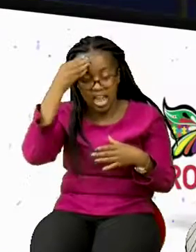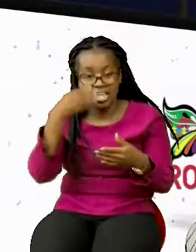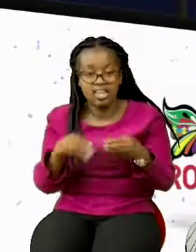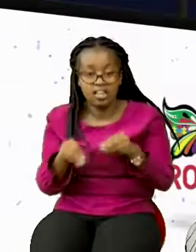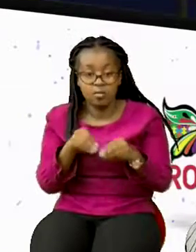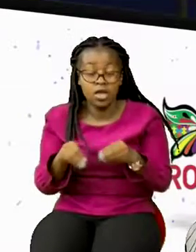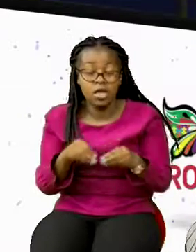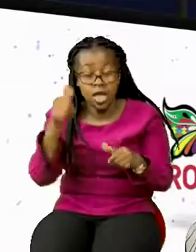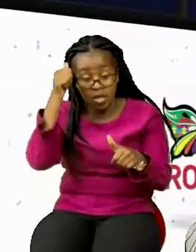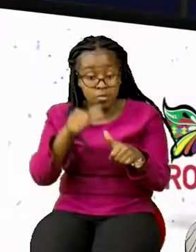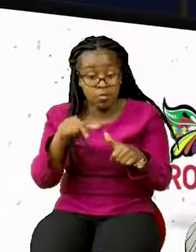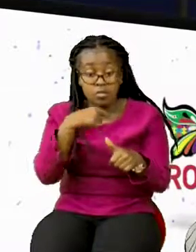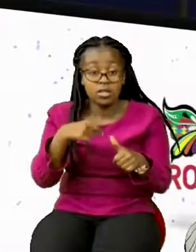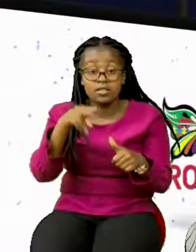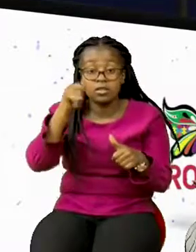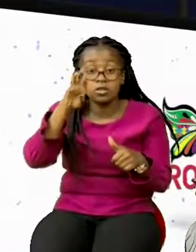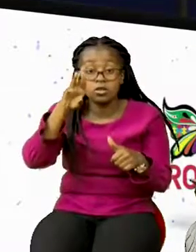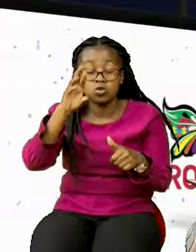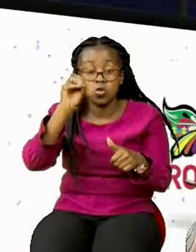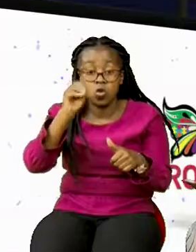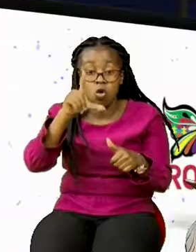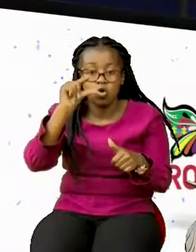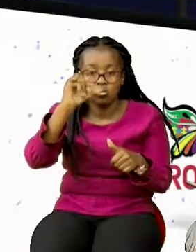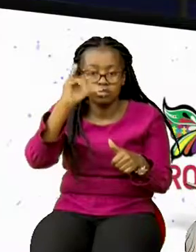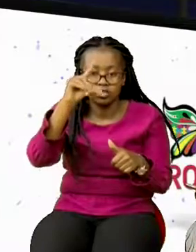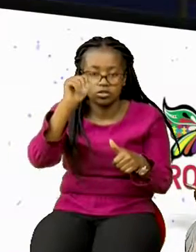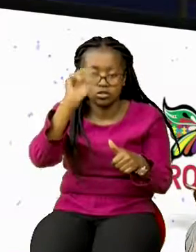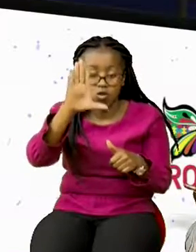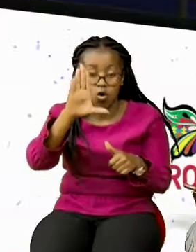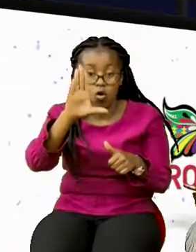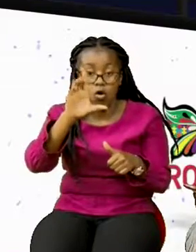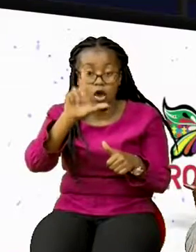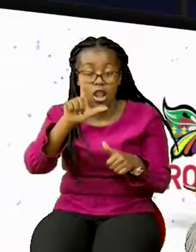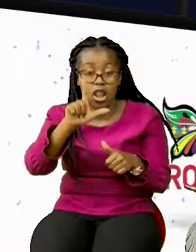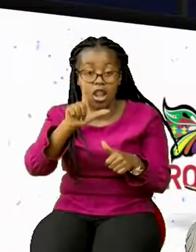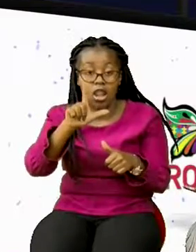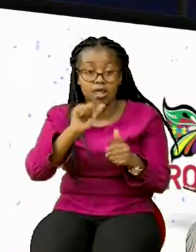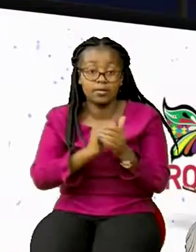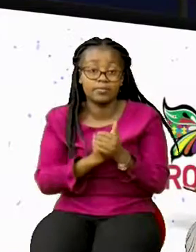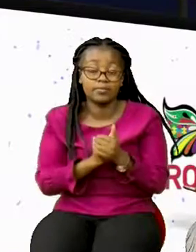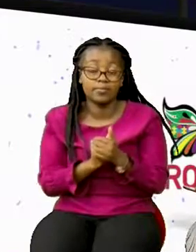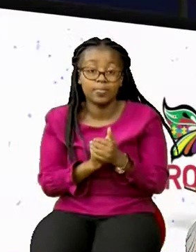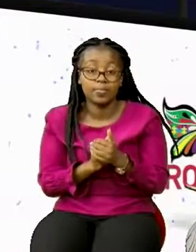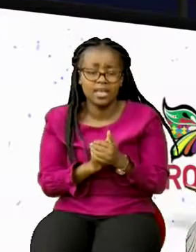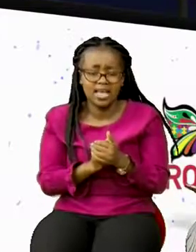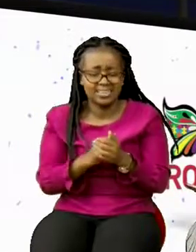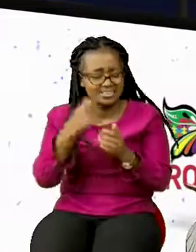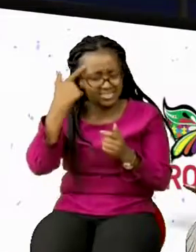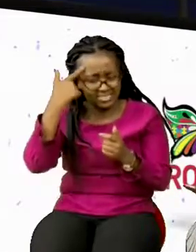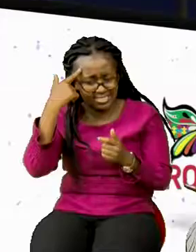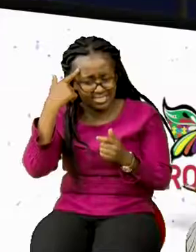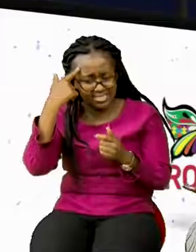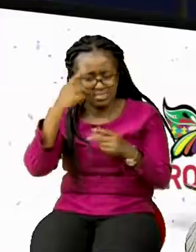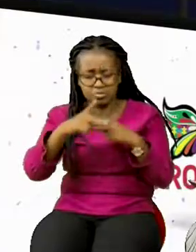disabilities. Remember, we said it's a neurological issue, so you will find that the children will get affected even in processing of information and relaying